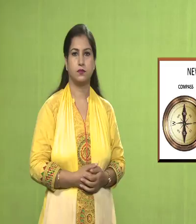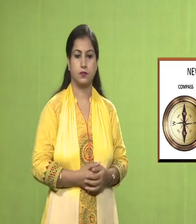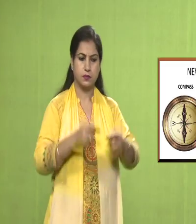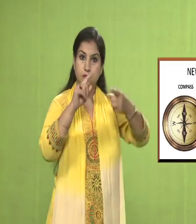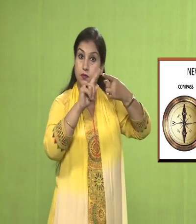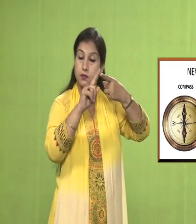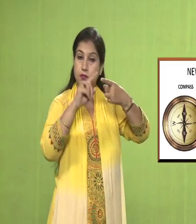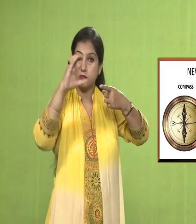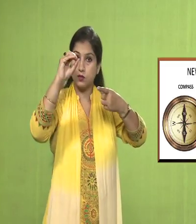Compass.